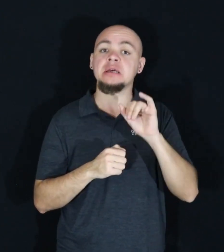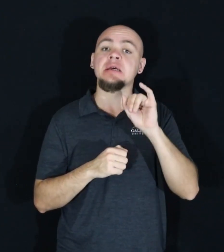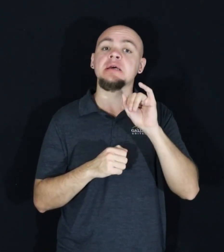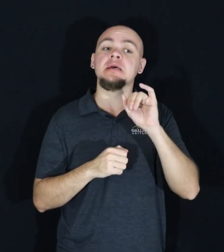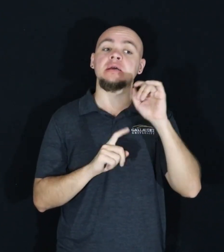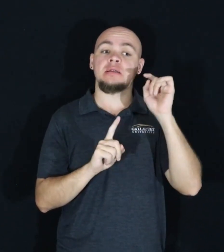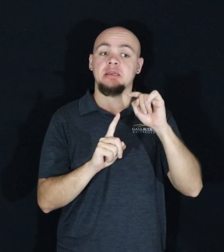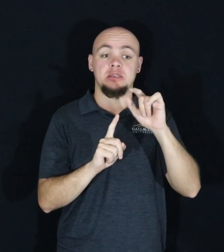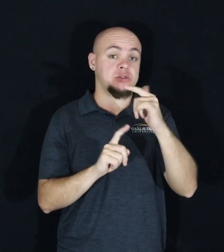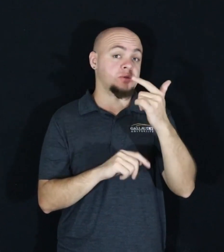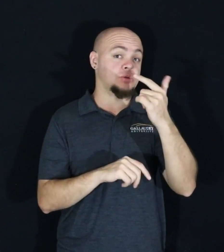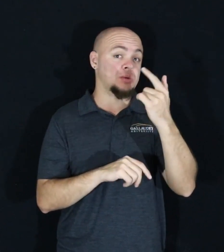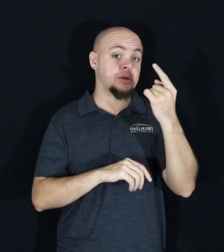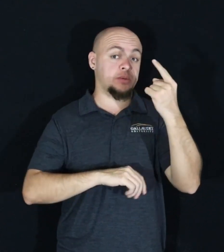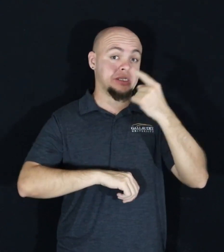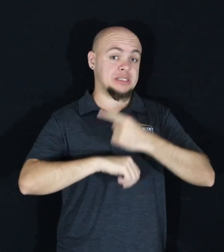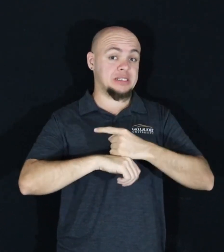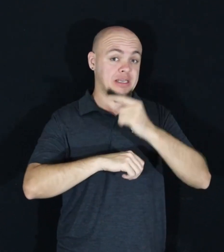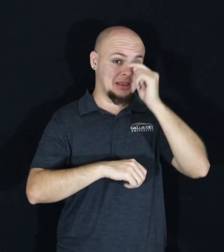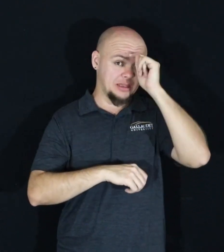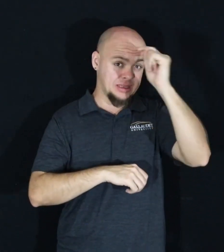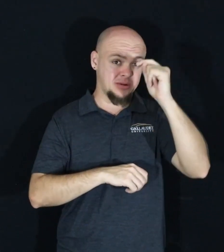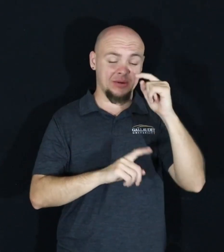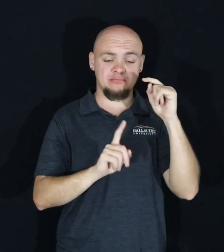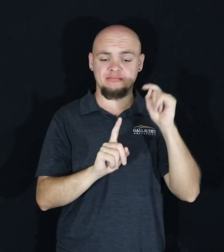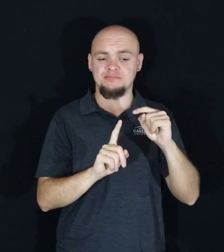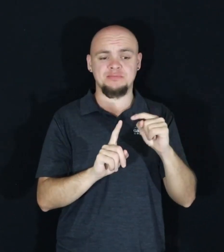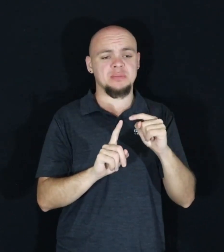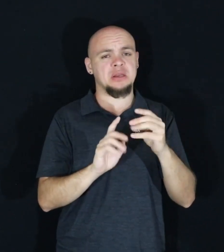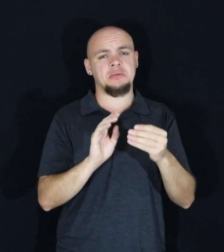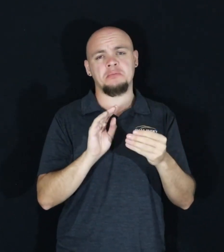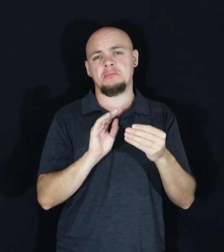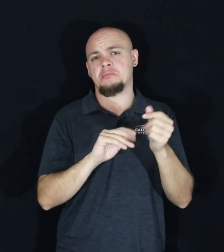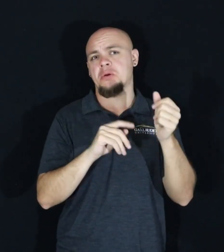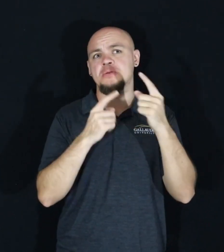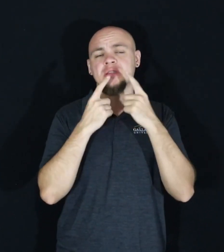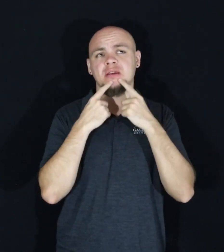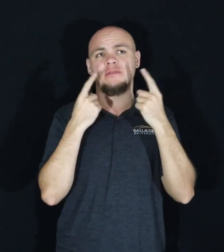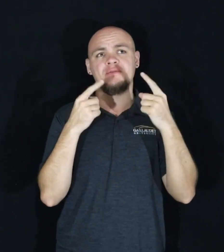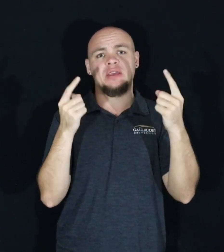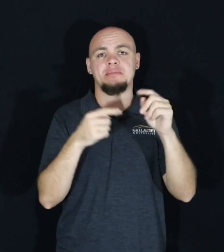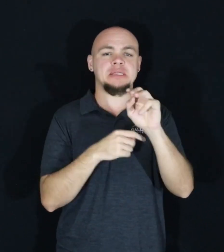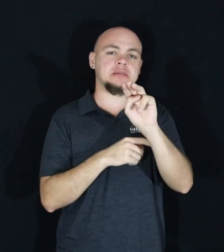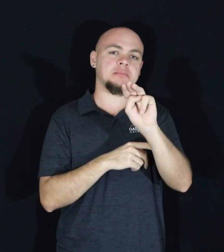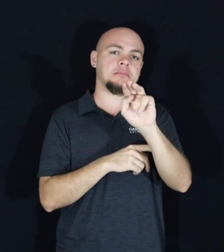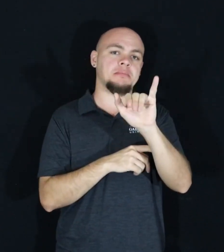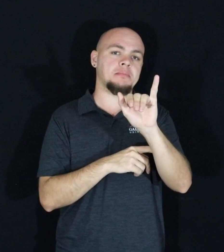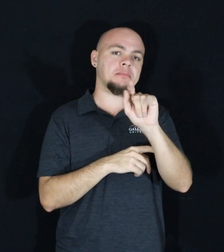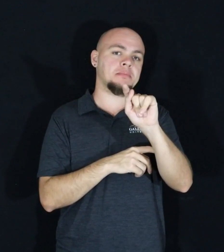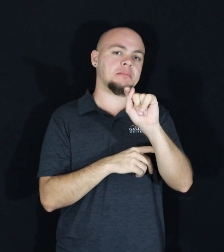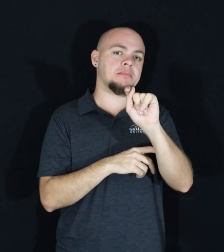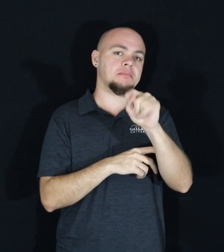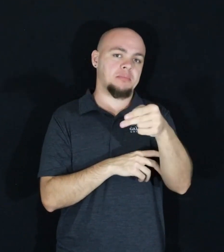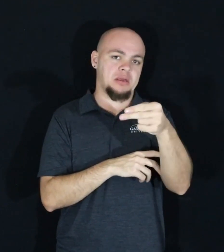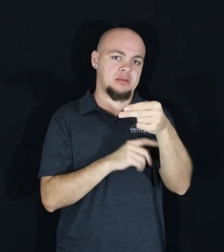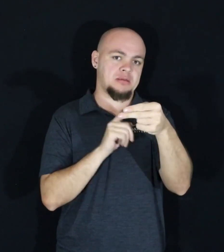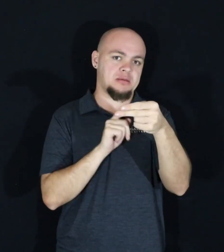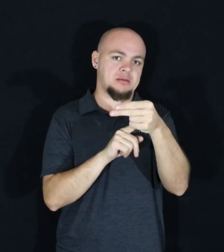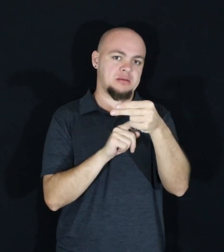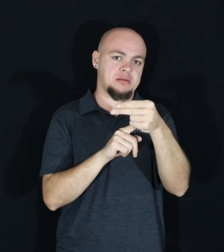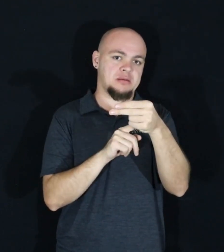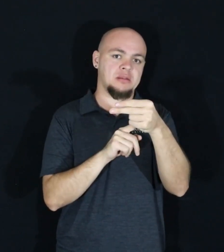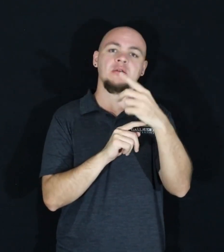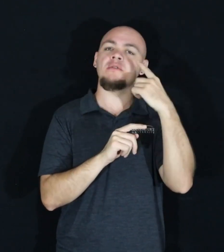this 21-day theory is the most famous myth in the world